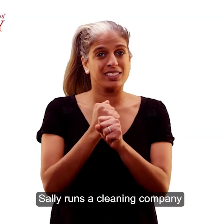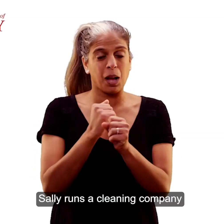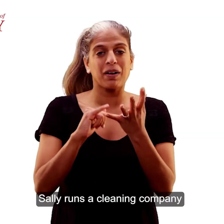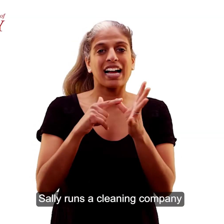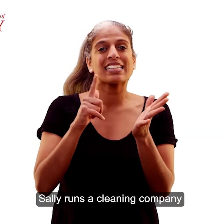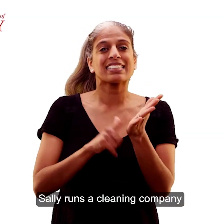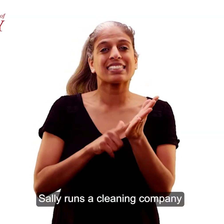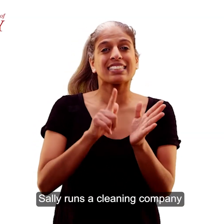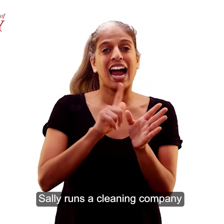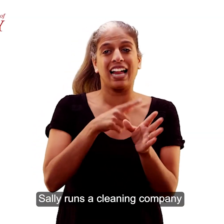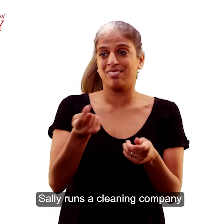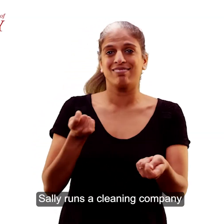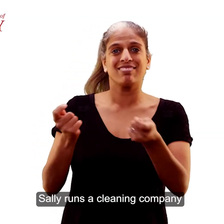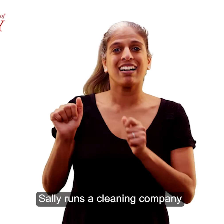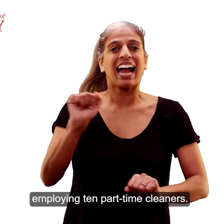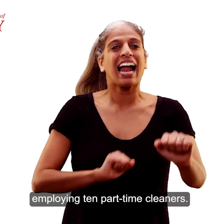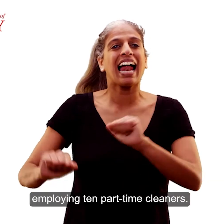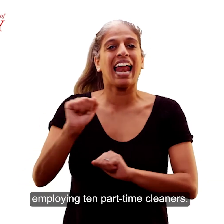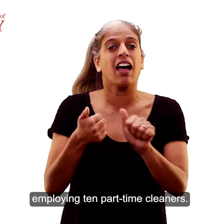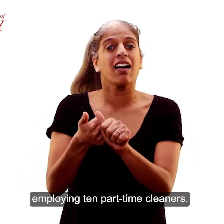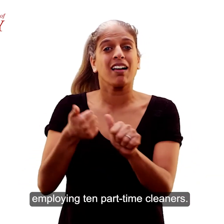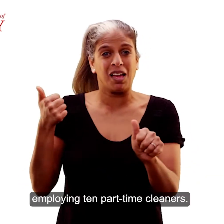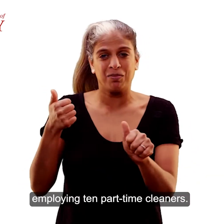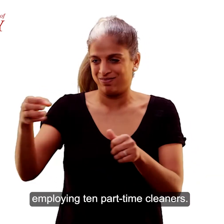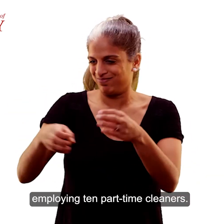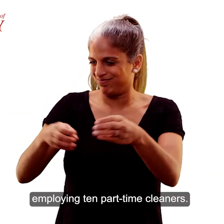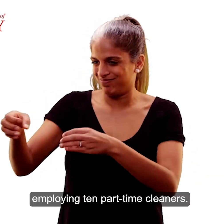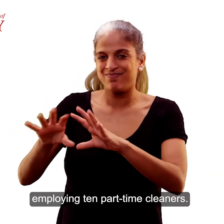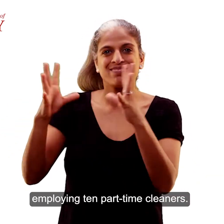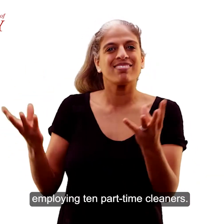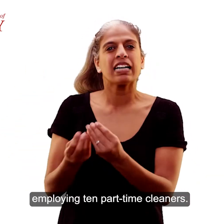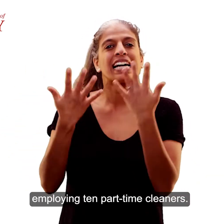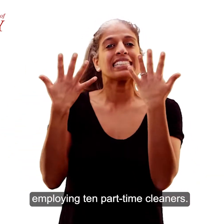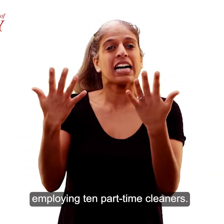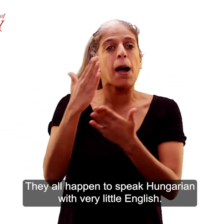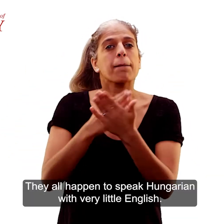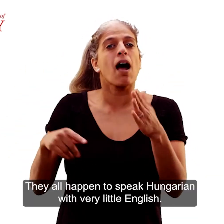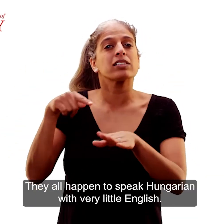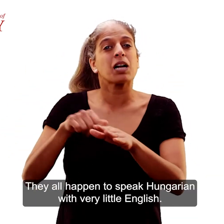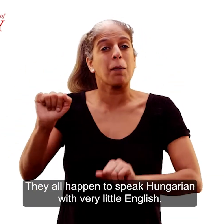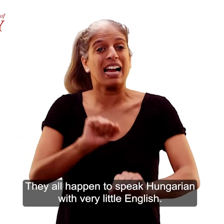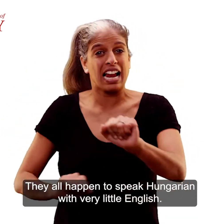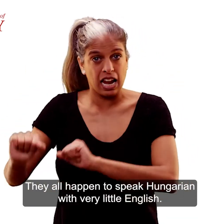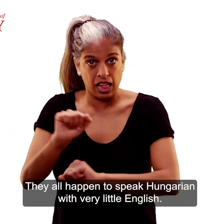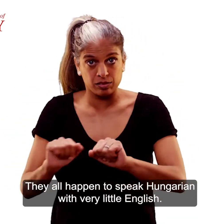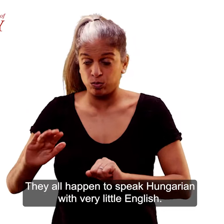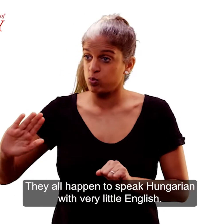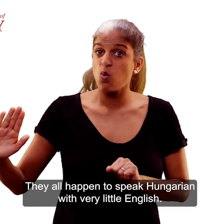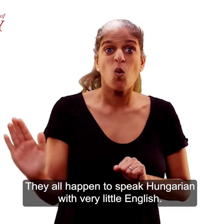Sally runs a cleaning company, employing 10 part-time cleaners. They all happen to speak Hungarian with